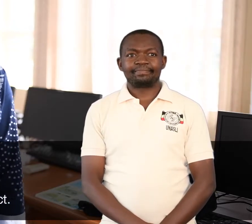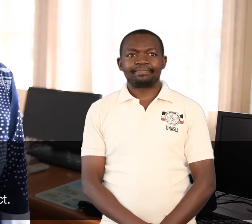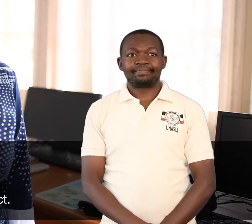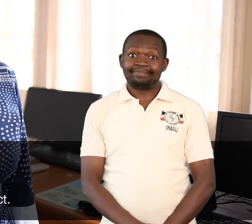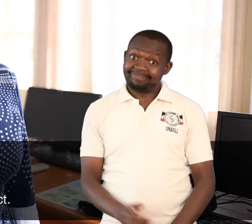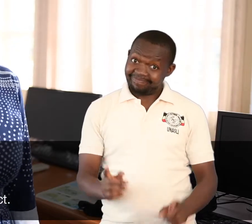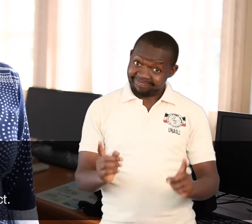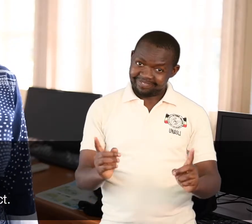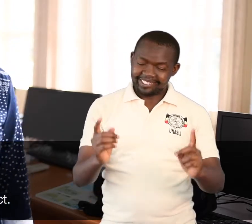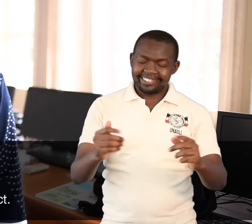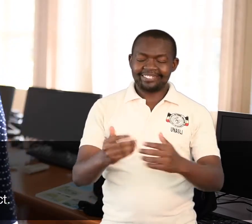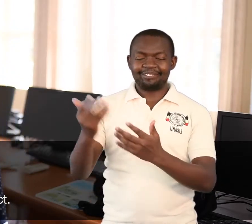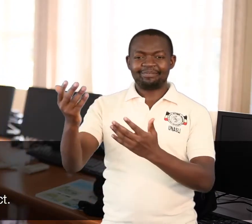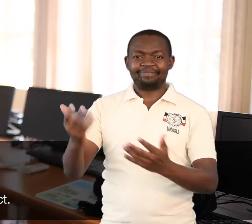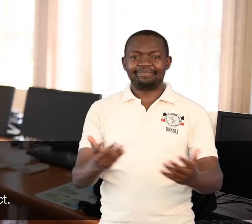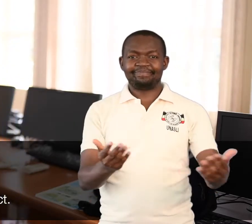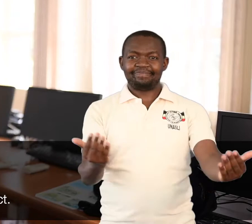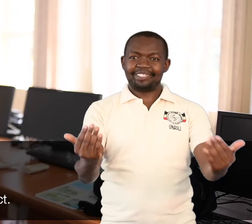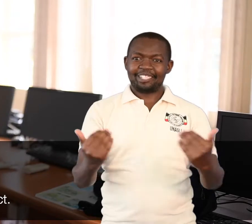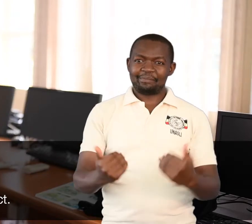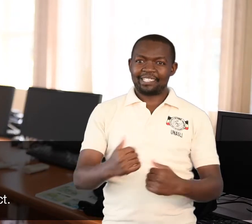Good. Welcome back.